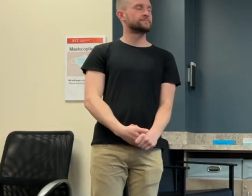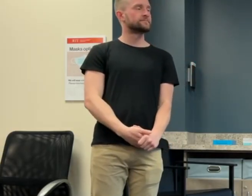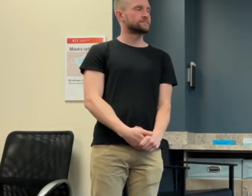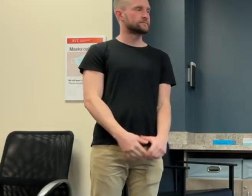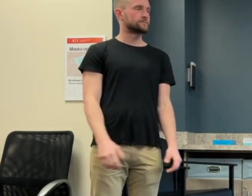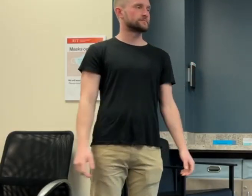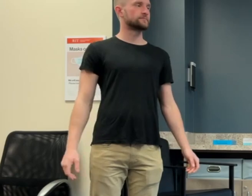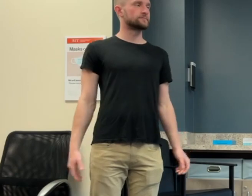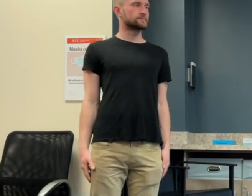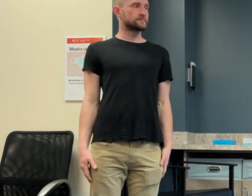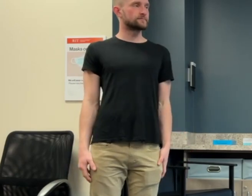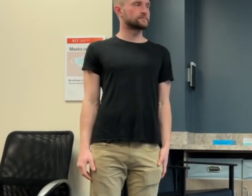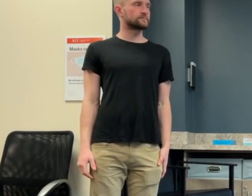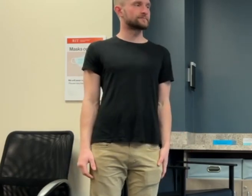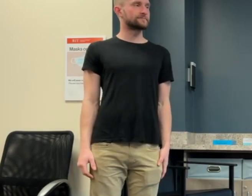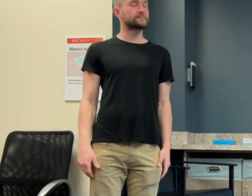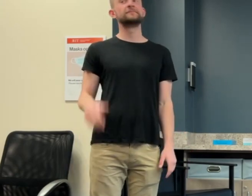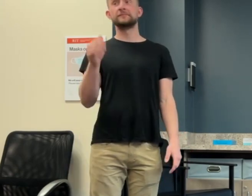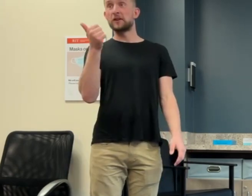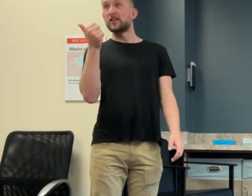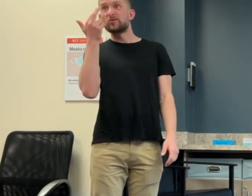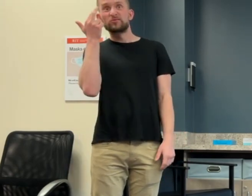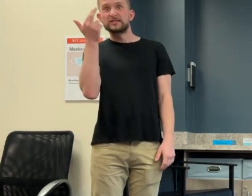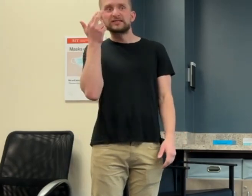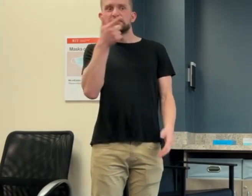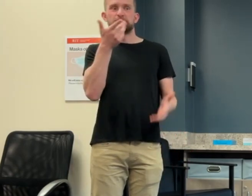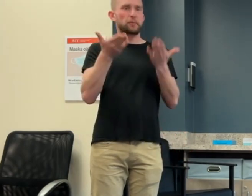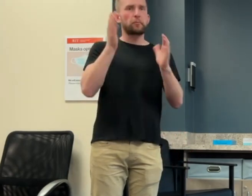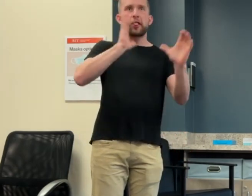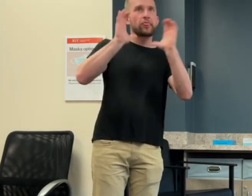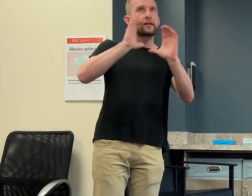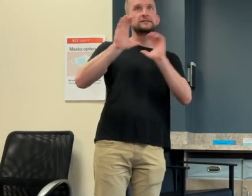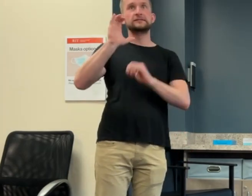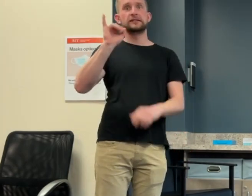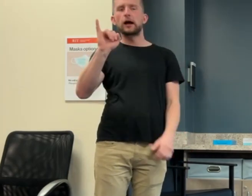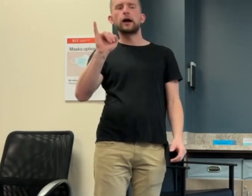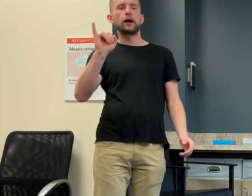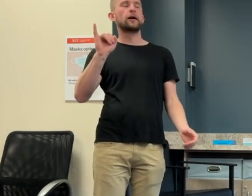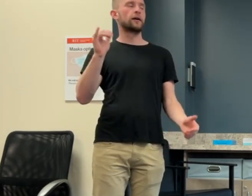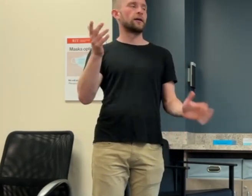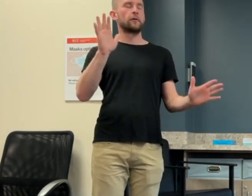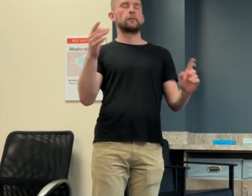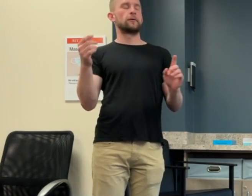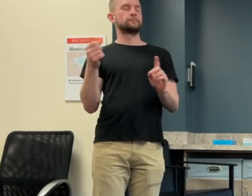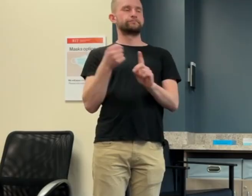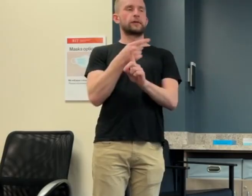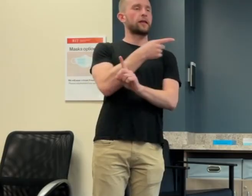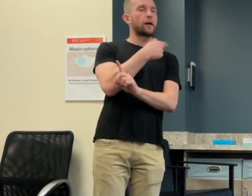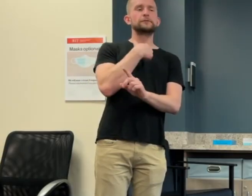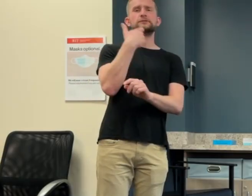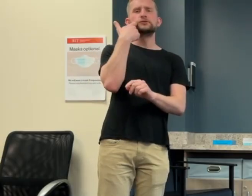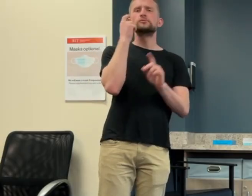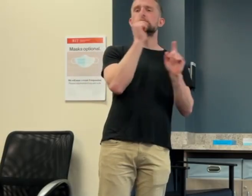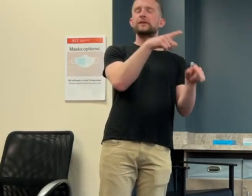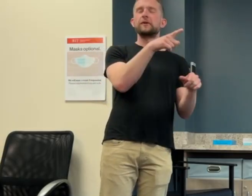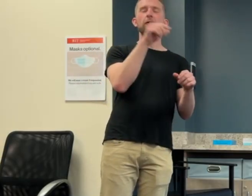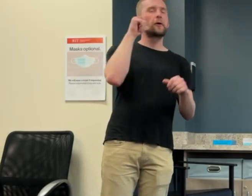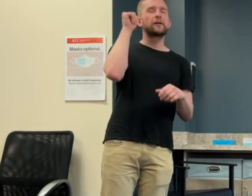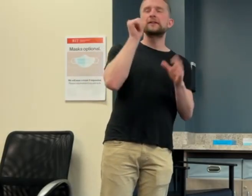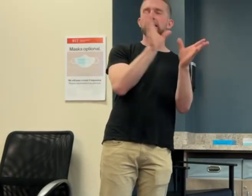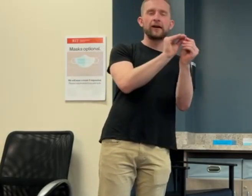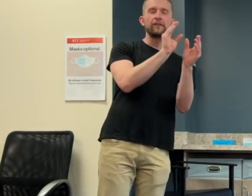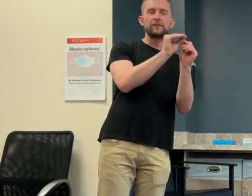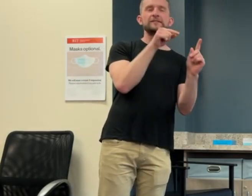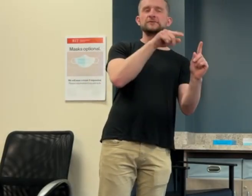if somebody, I recently went to an audiology conference, which was fantastic. It was in New Orleans. I won't talk about it for forever. I could, but I